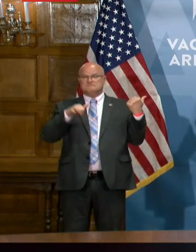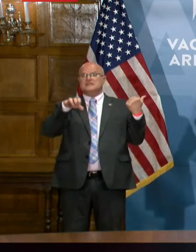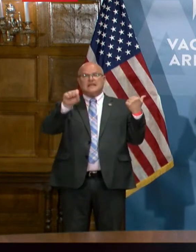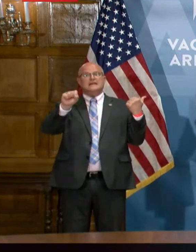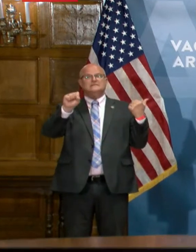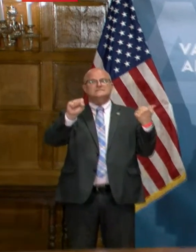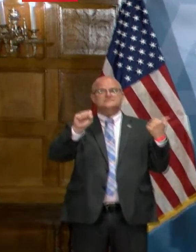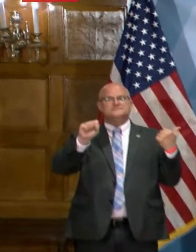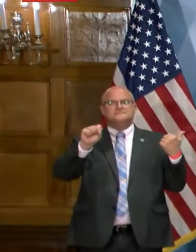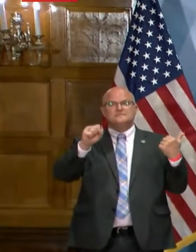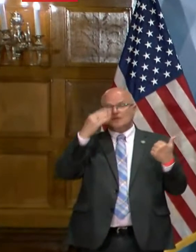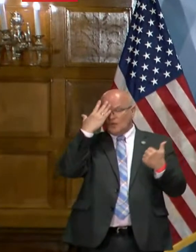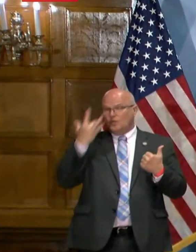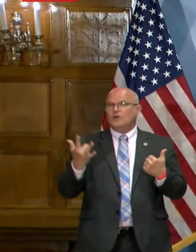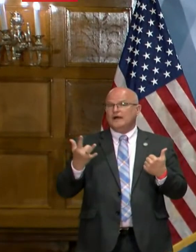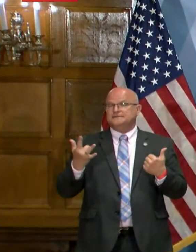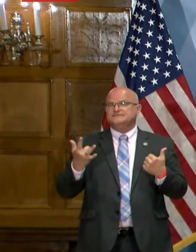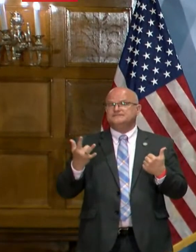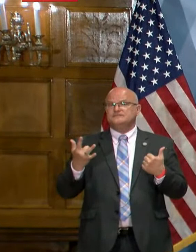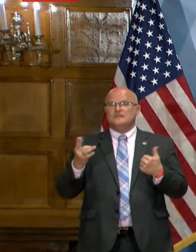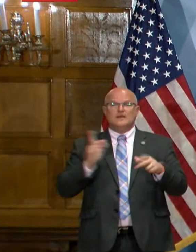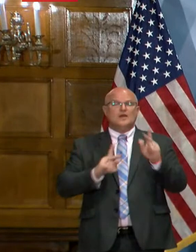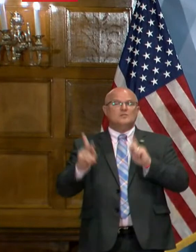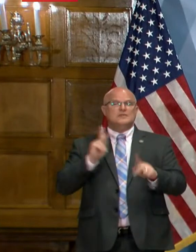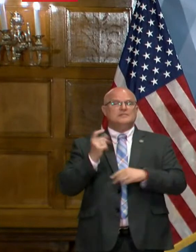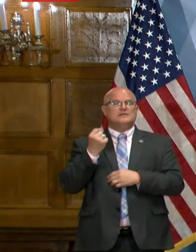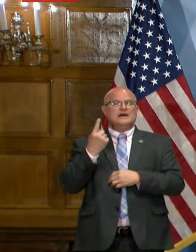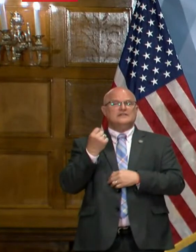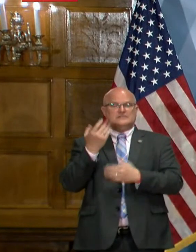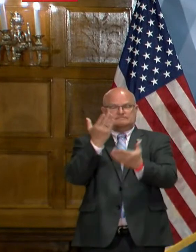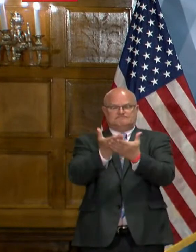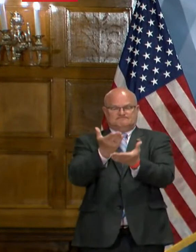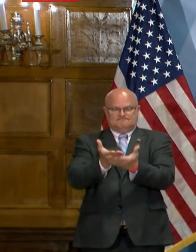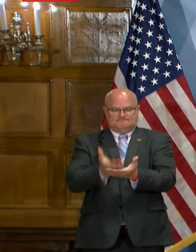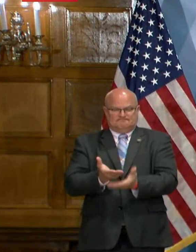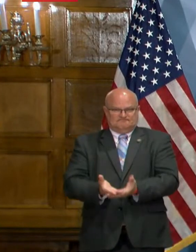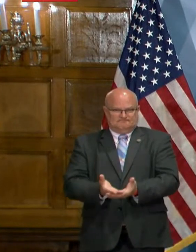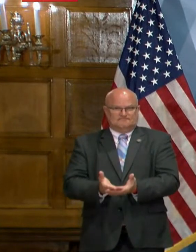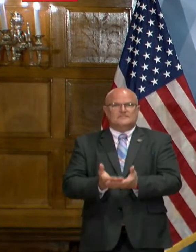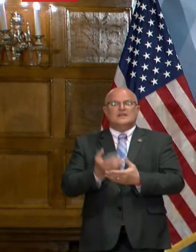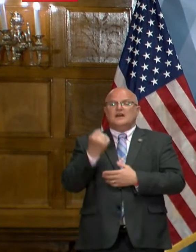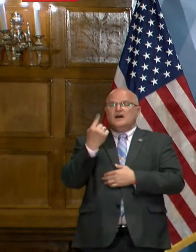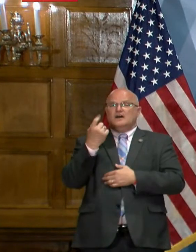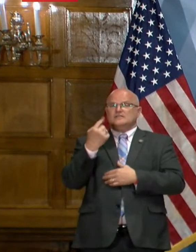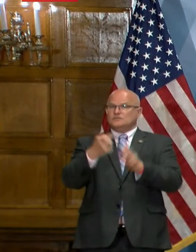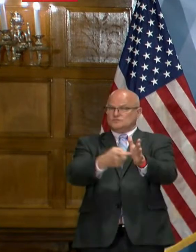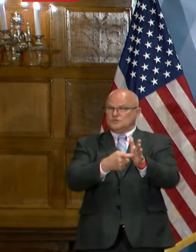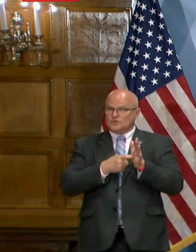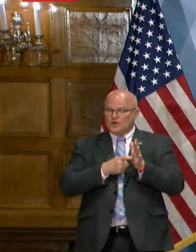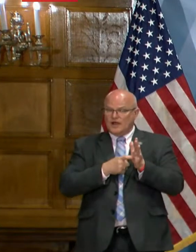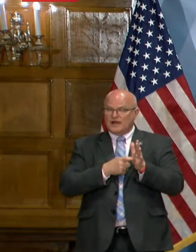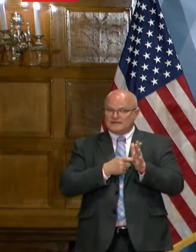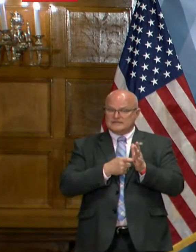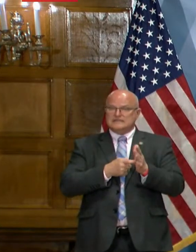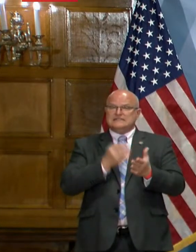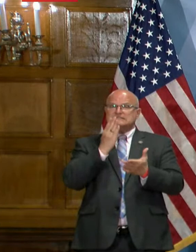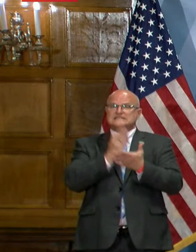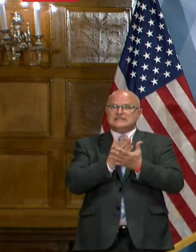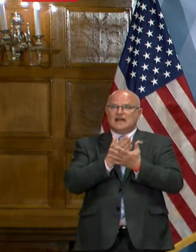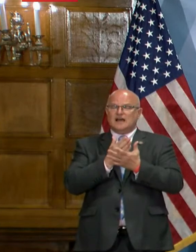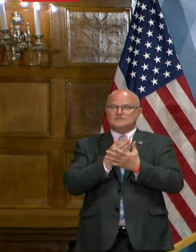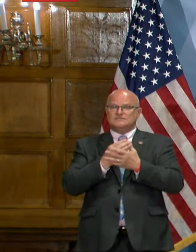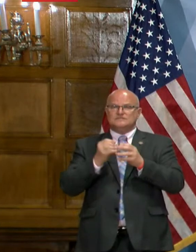do, because people understand the facts. They understand what is required to stop the spread